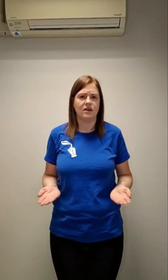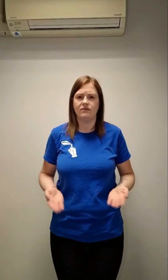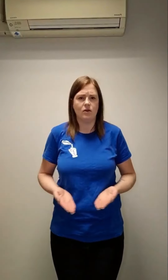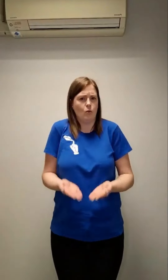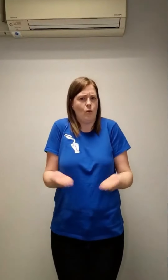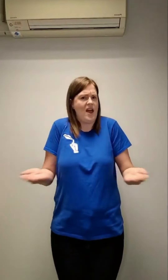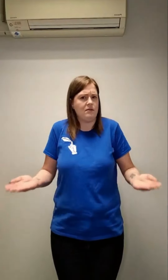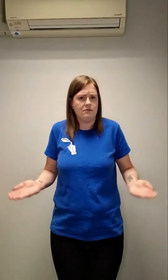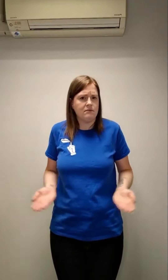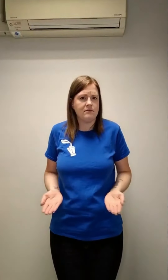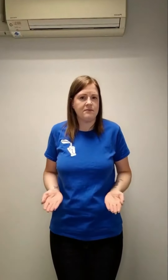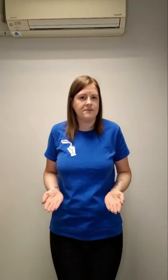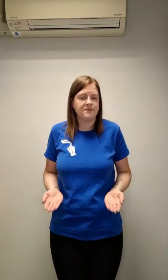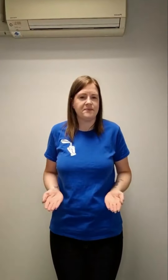for where.